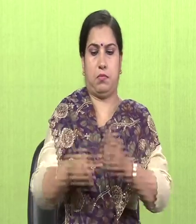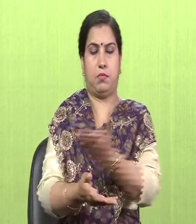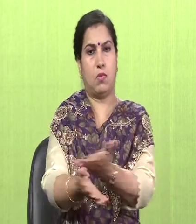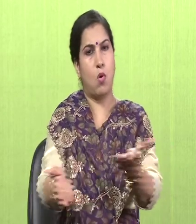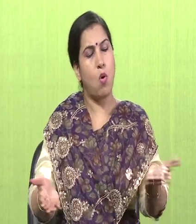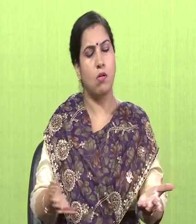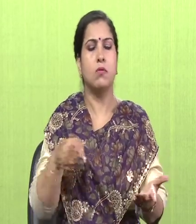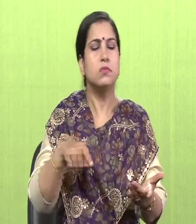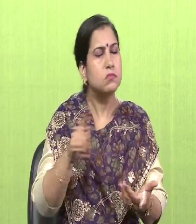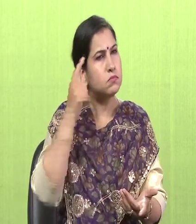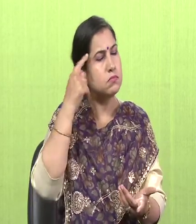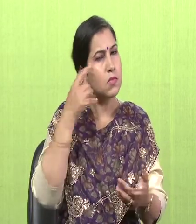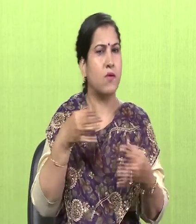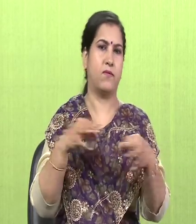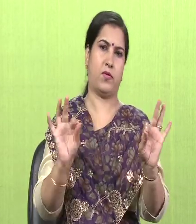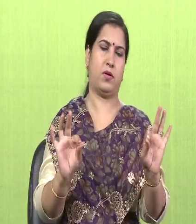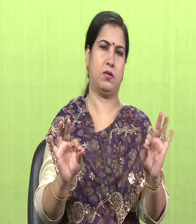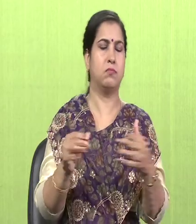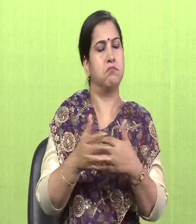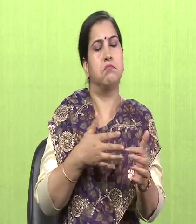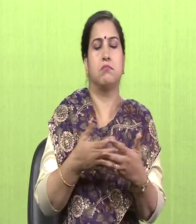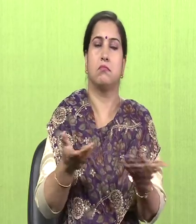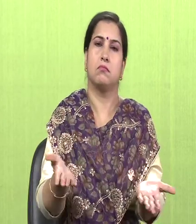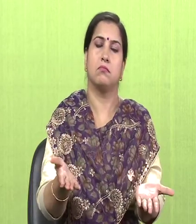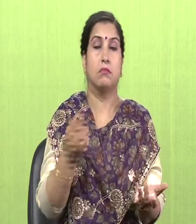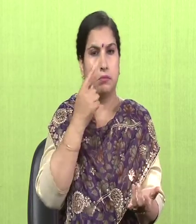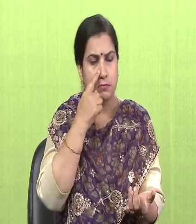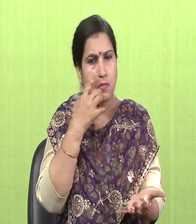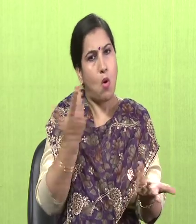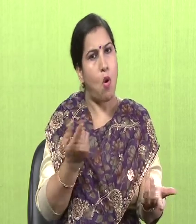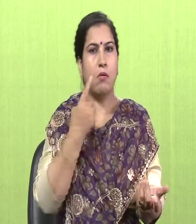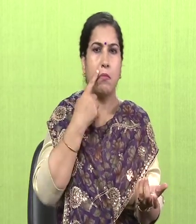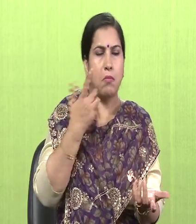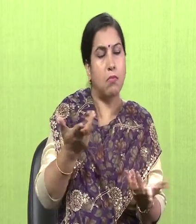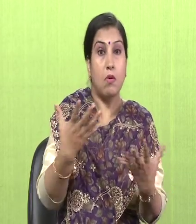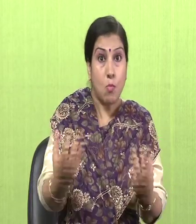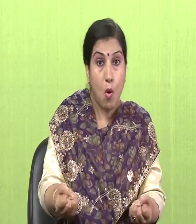to do whatever he or she wants to do.